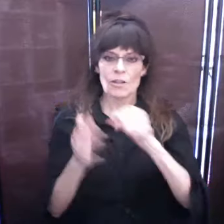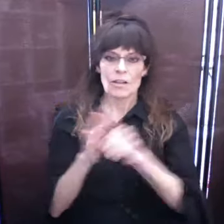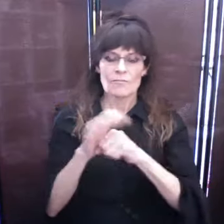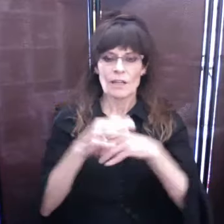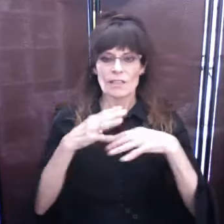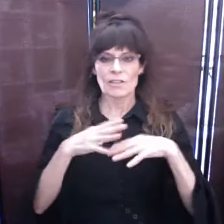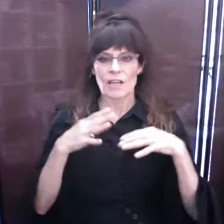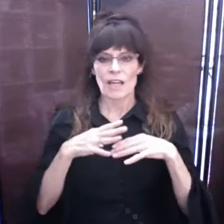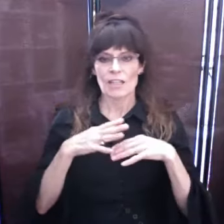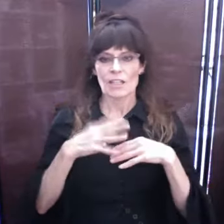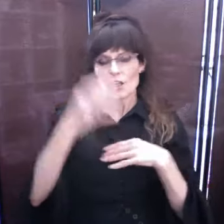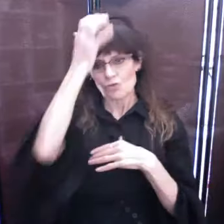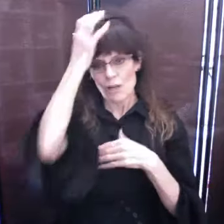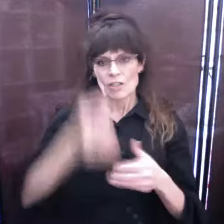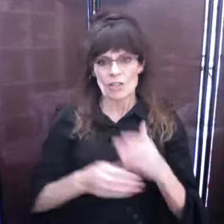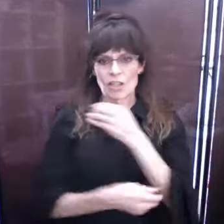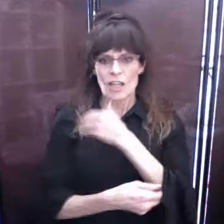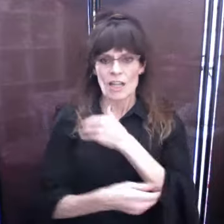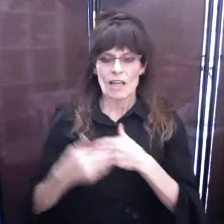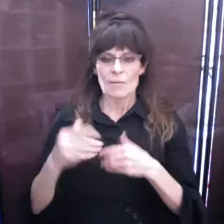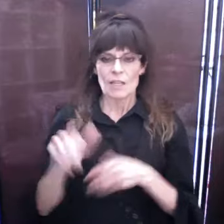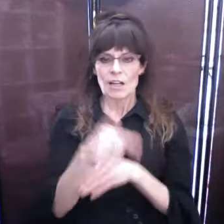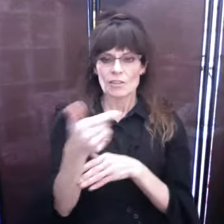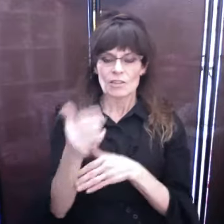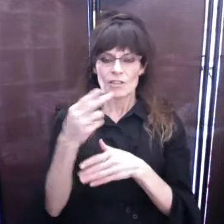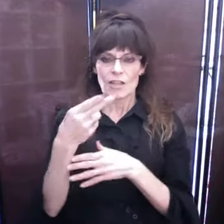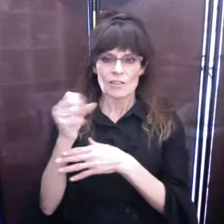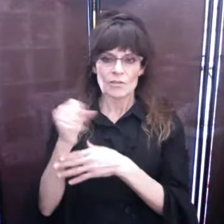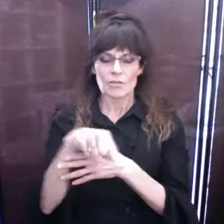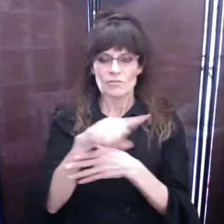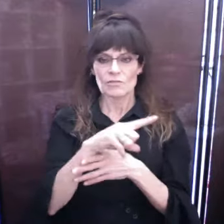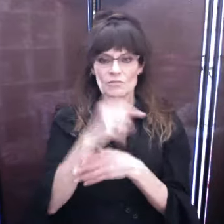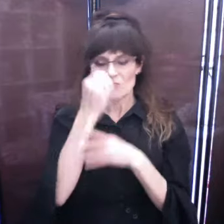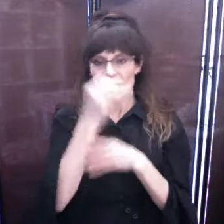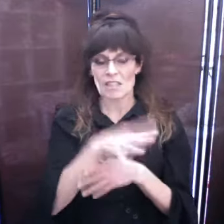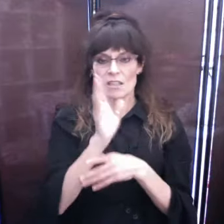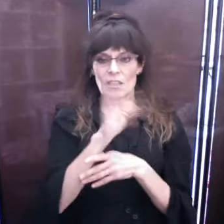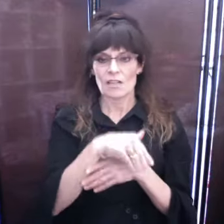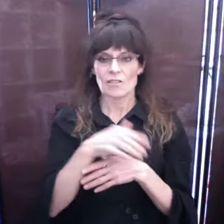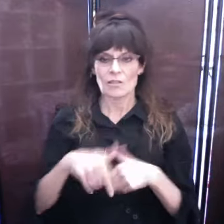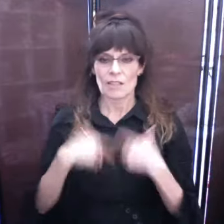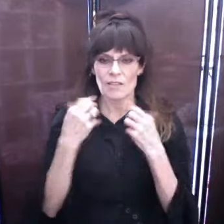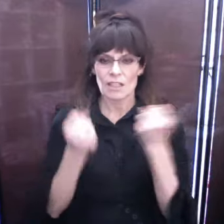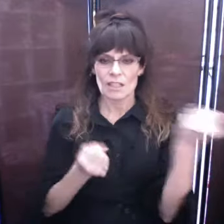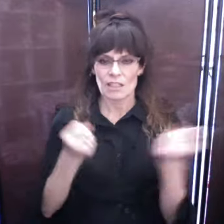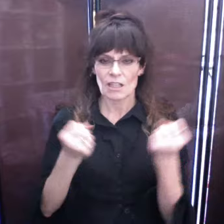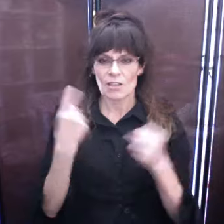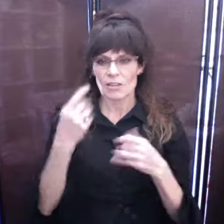Being an alternative high school, they were cool with it, right? And so the thing about living in your cars, you're always kind of sick. You always have like the